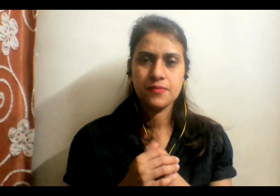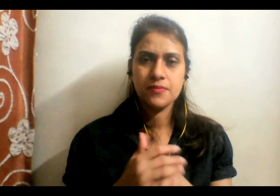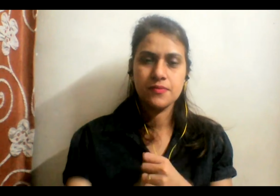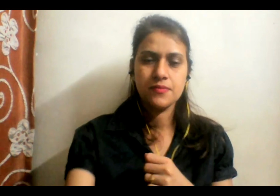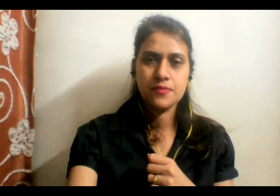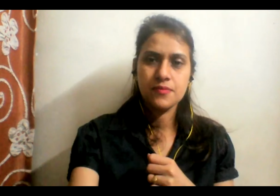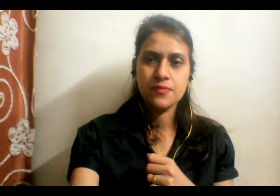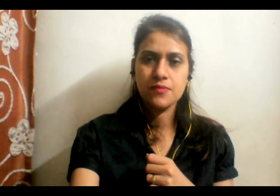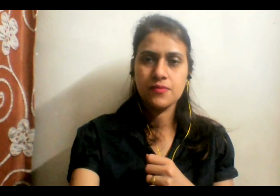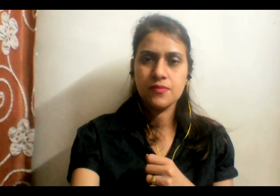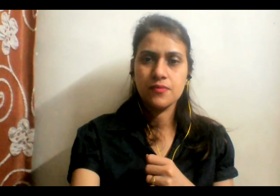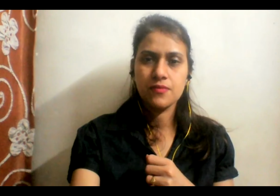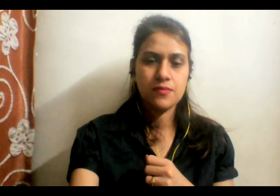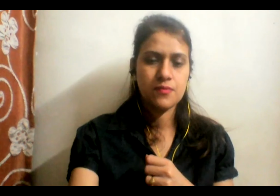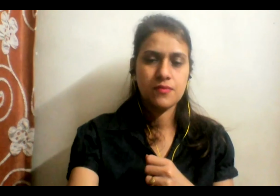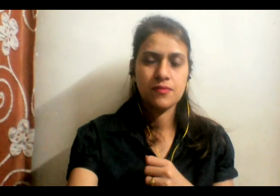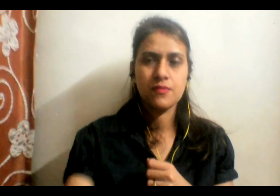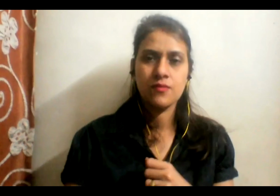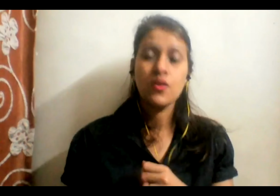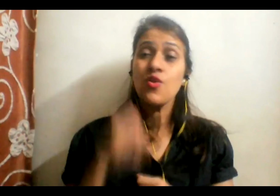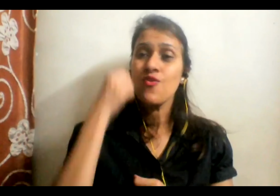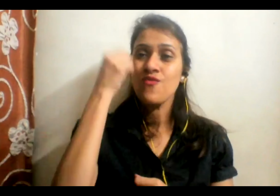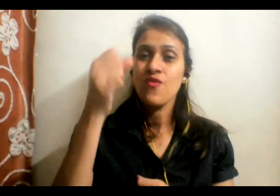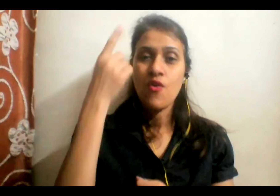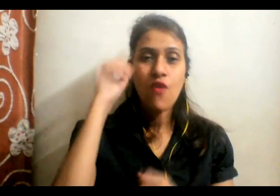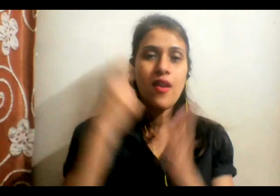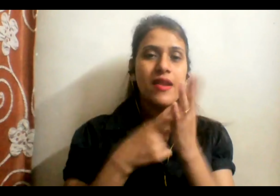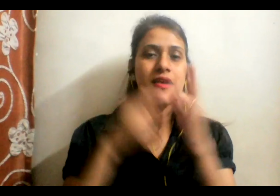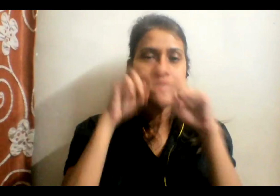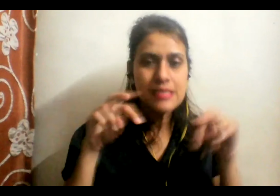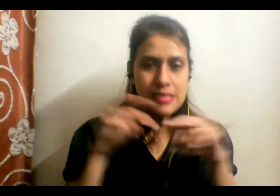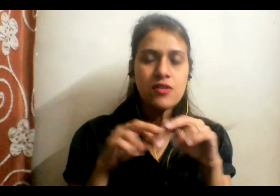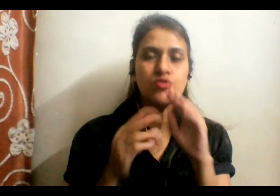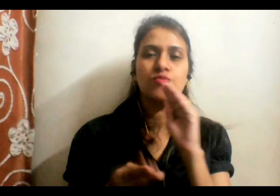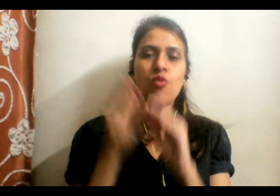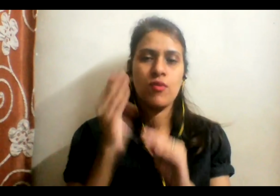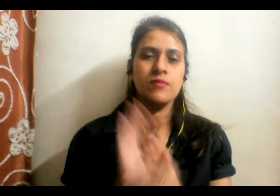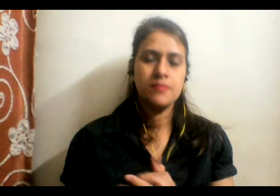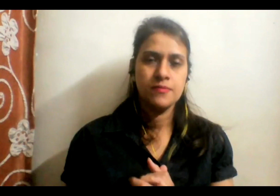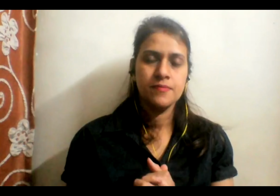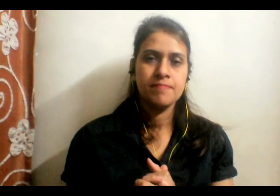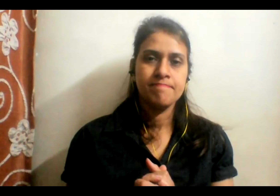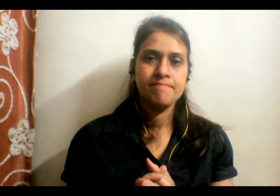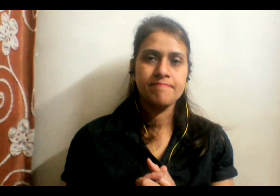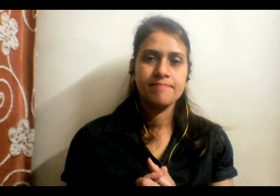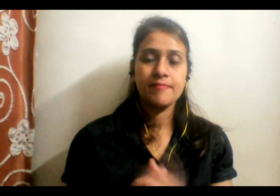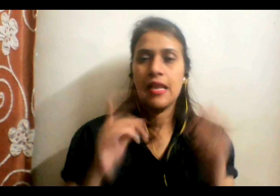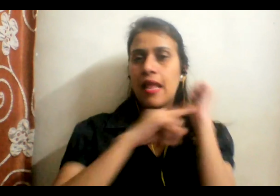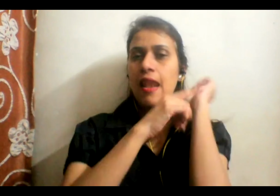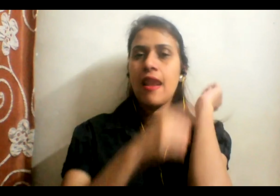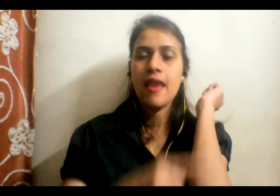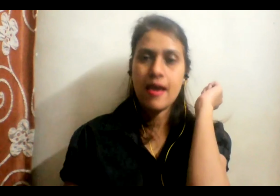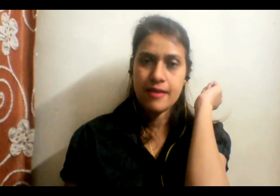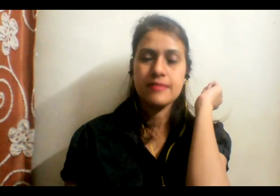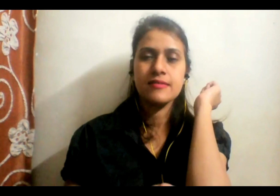force that approach on the research project. I hope it makes sense. And then in the end, the intent